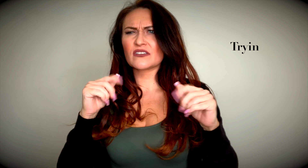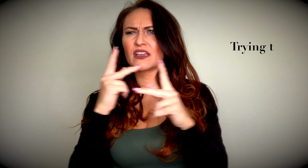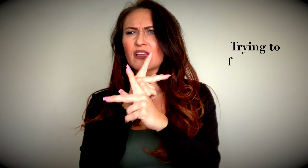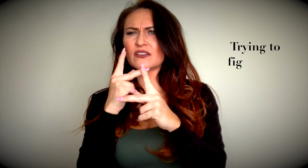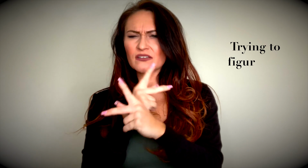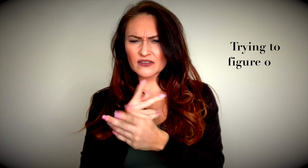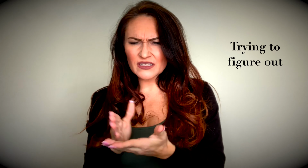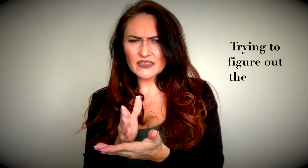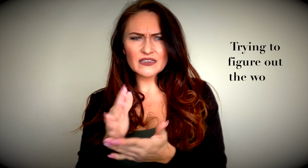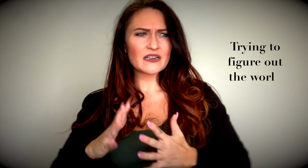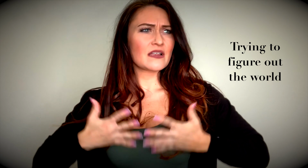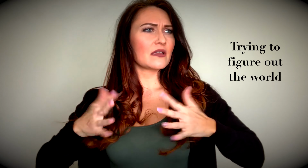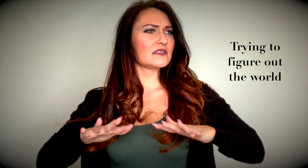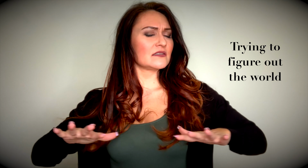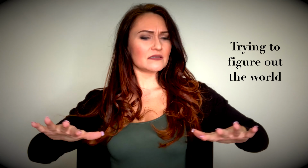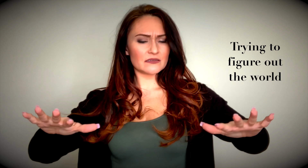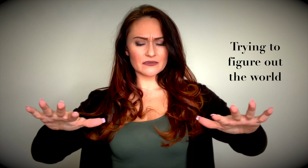trying to figure out the world.